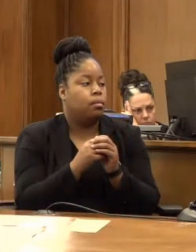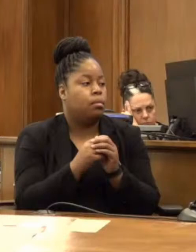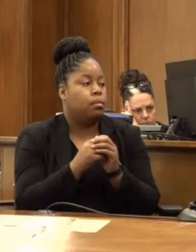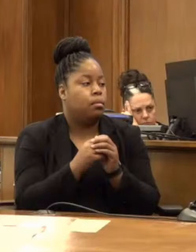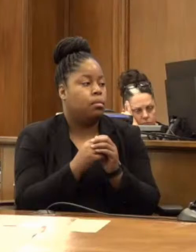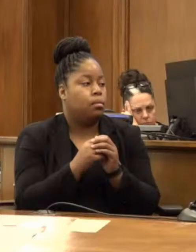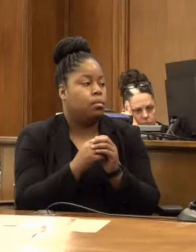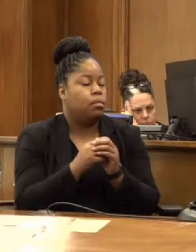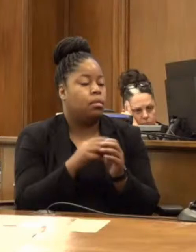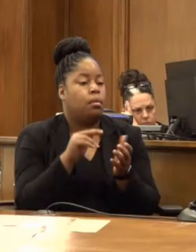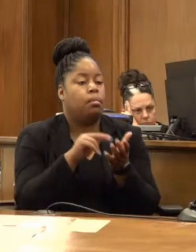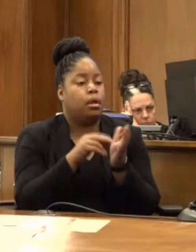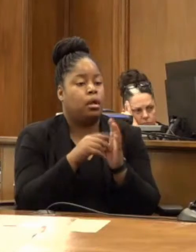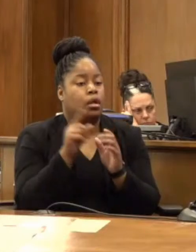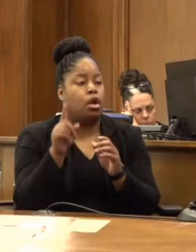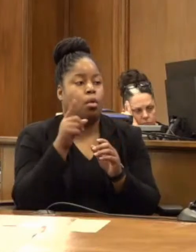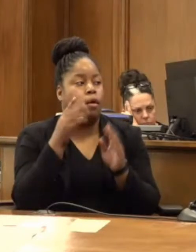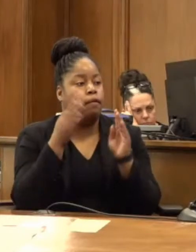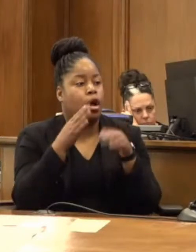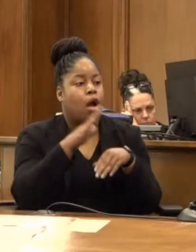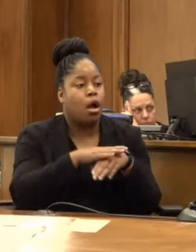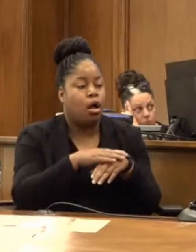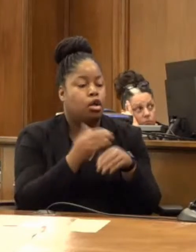since the appeal.